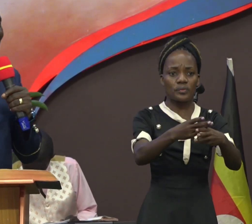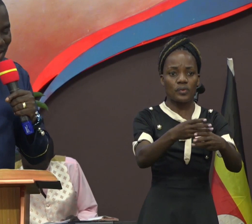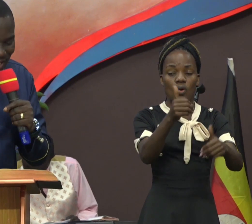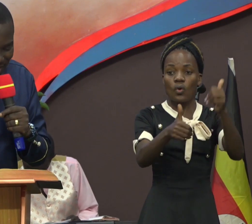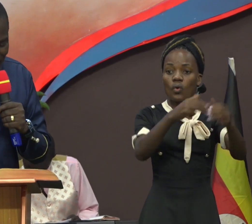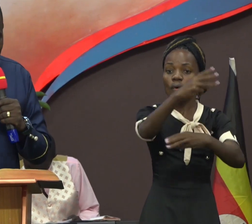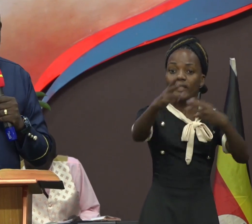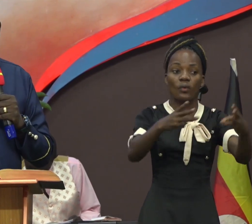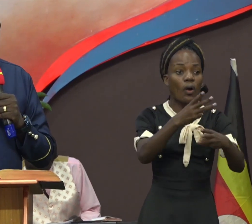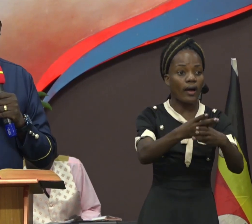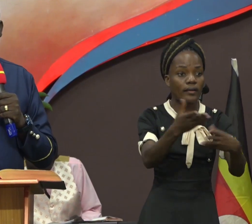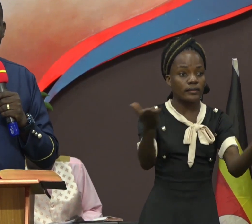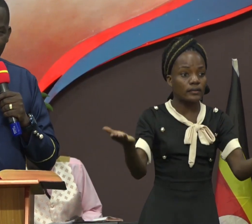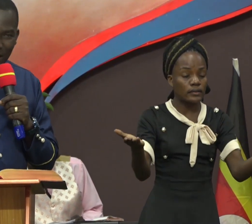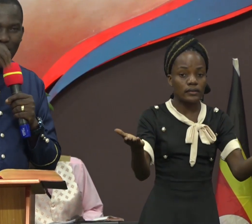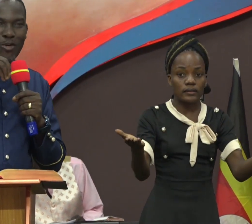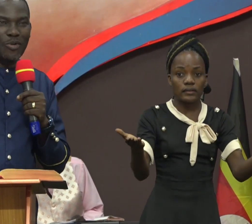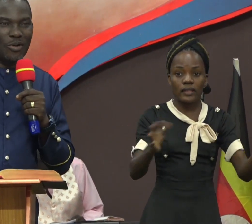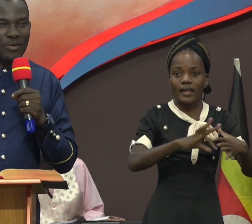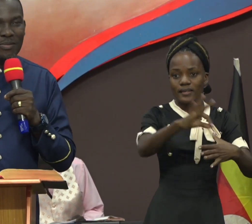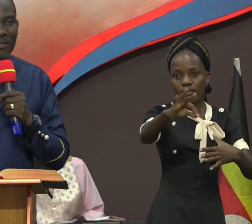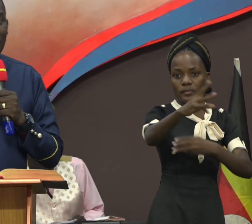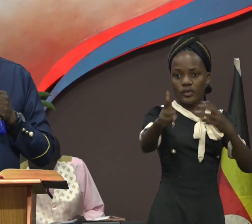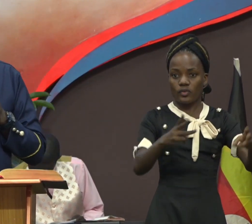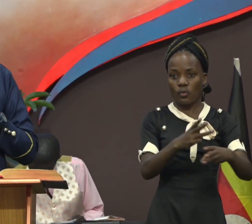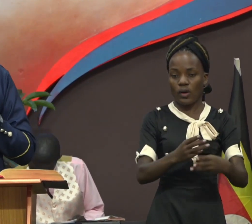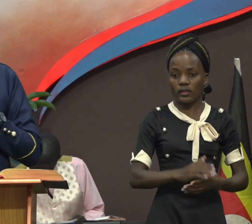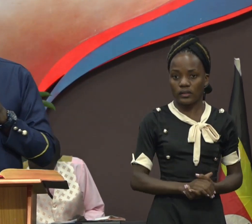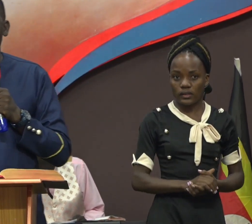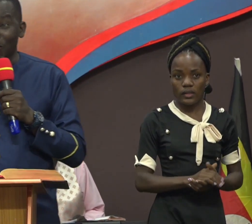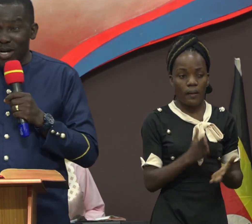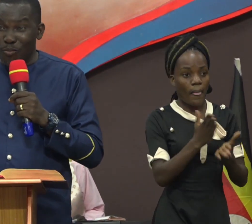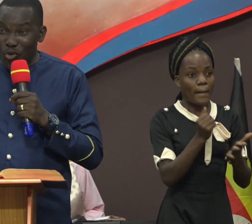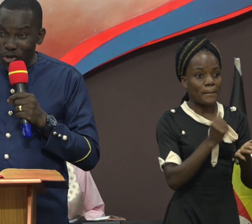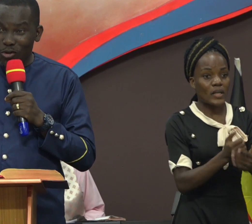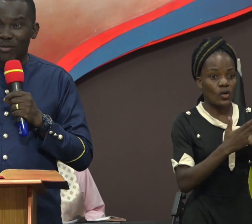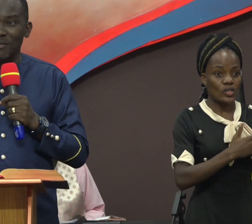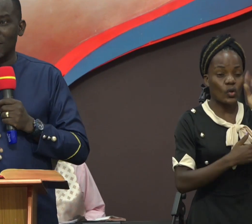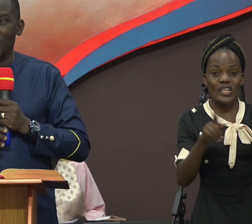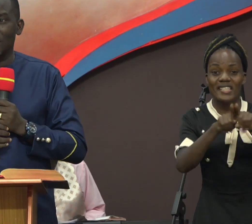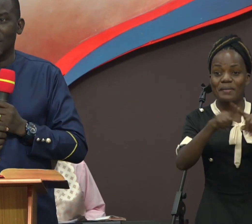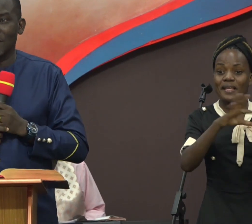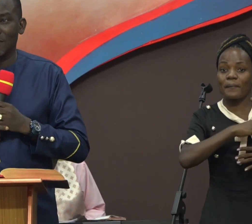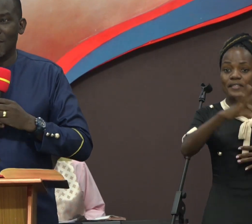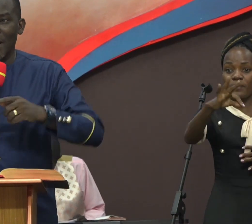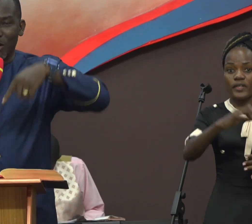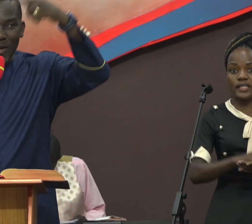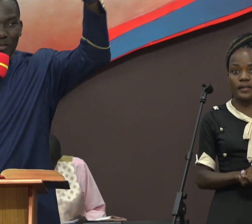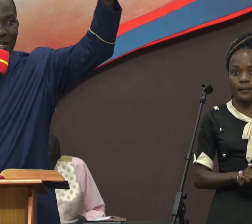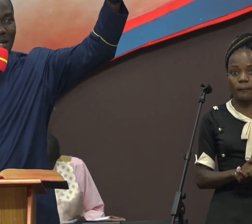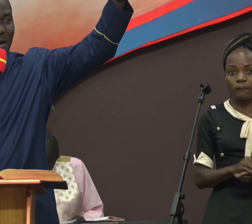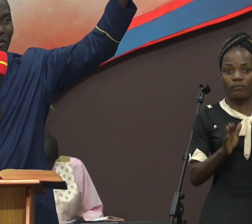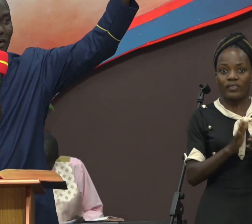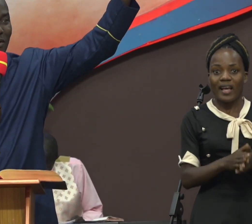In which world? Oh. In the spiritual world. Katonda because God is spirit.